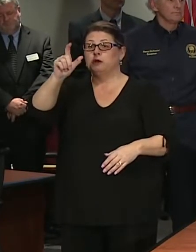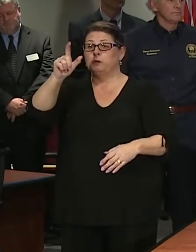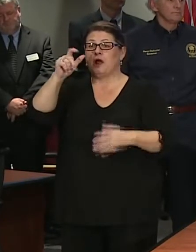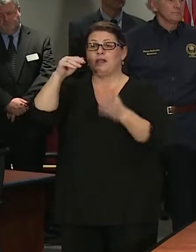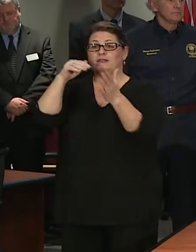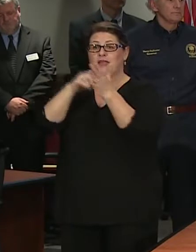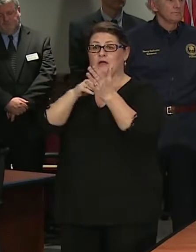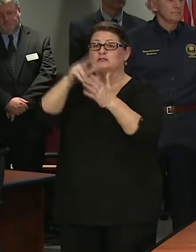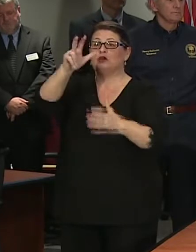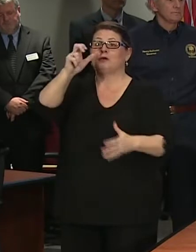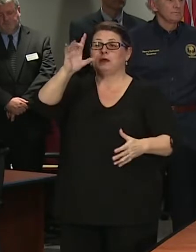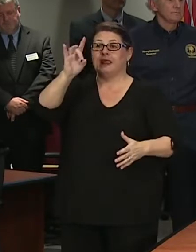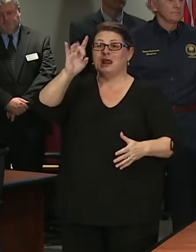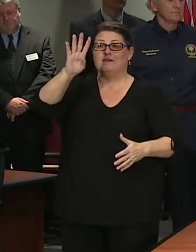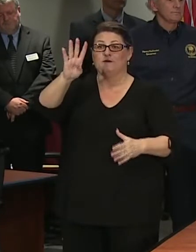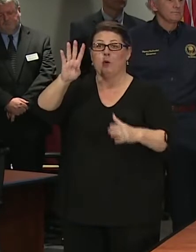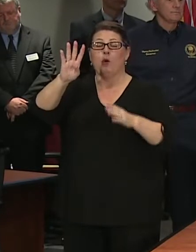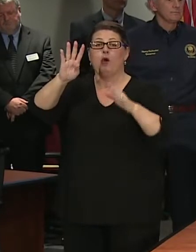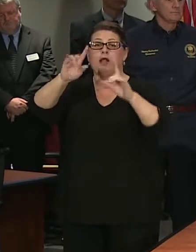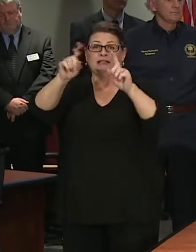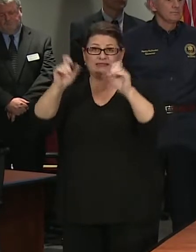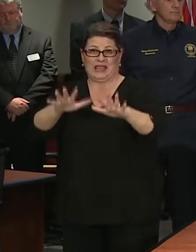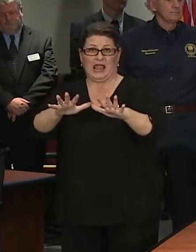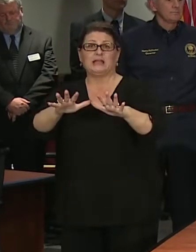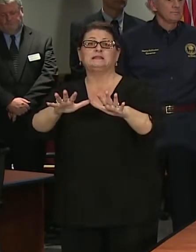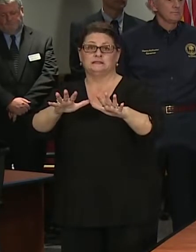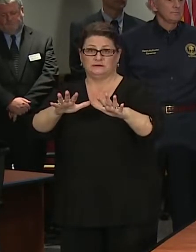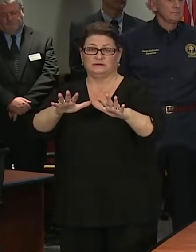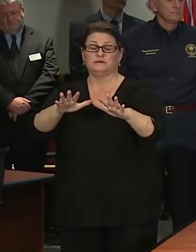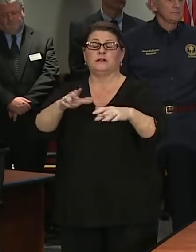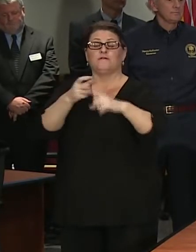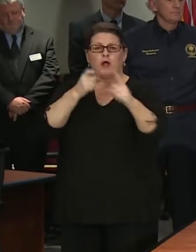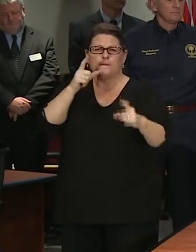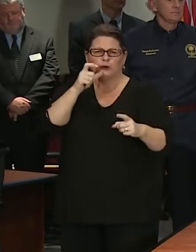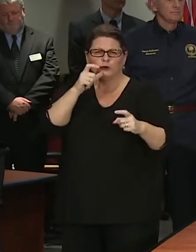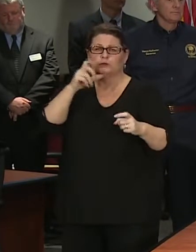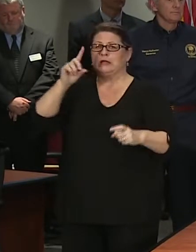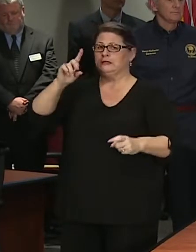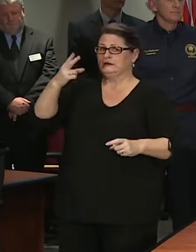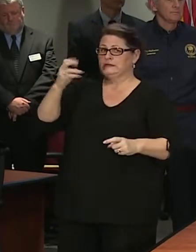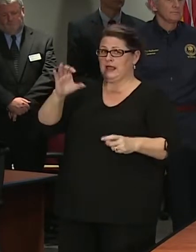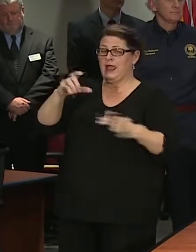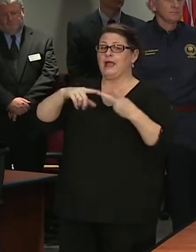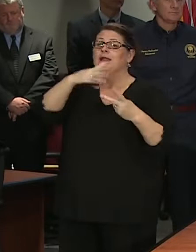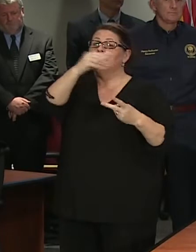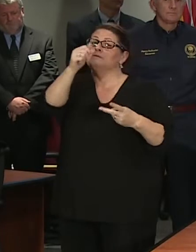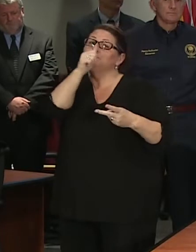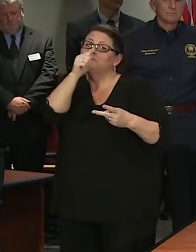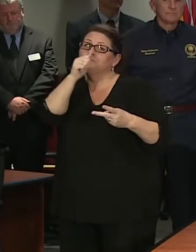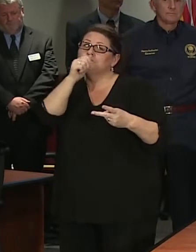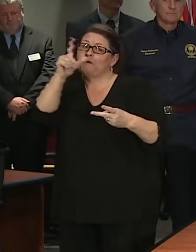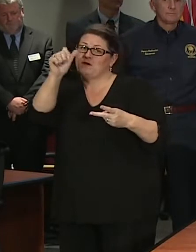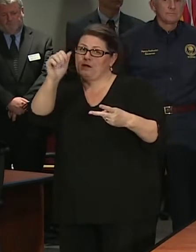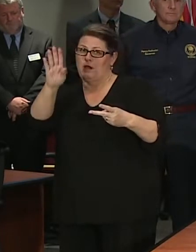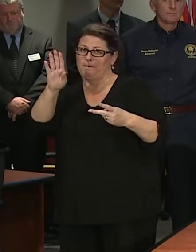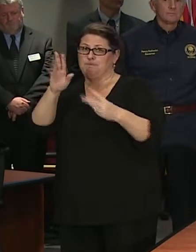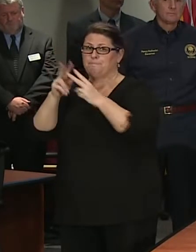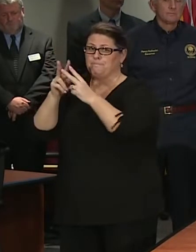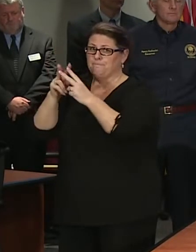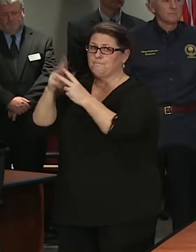21,384 tests have been performed by both the DHEC Public Health Lab and private labs on South Carolinians in our